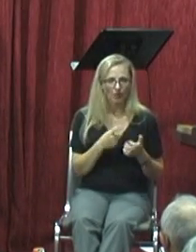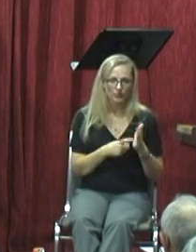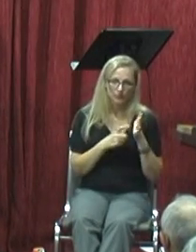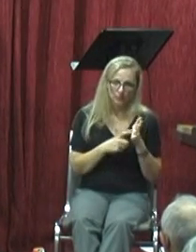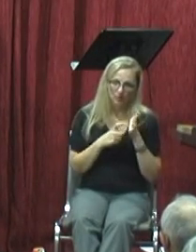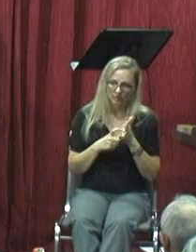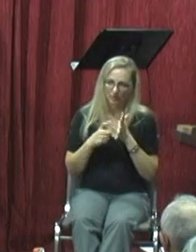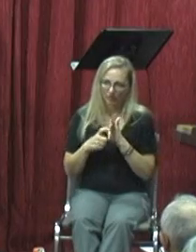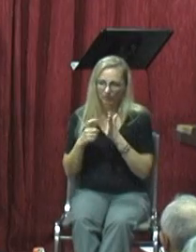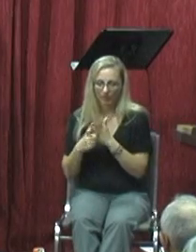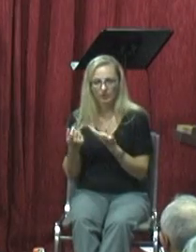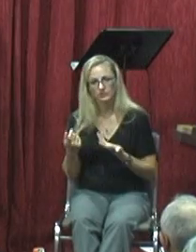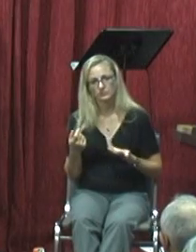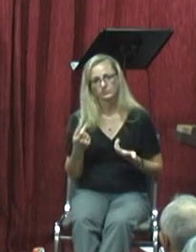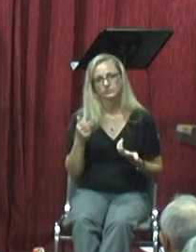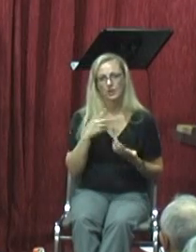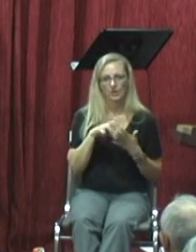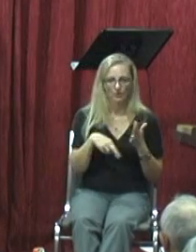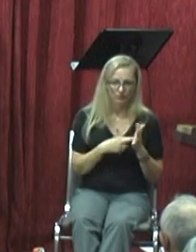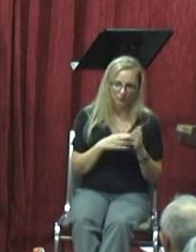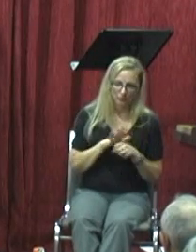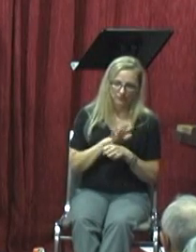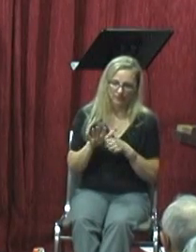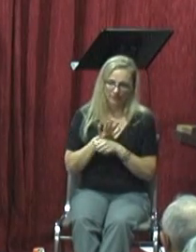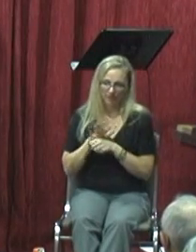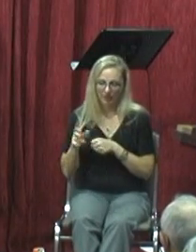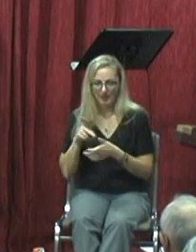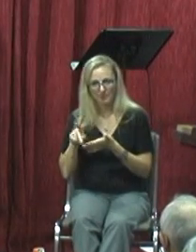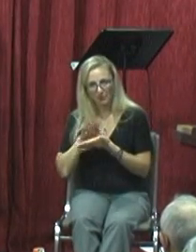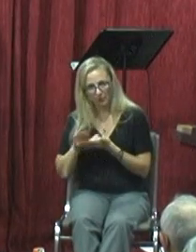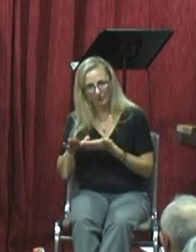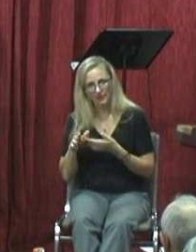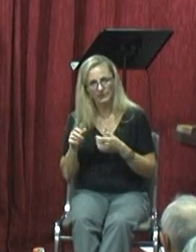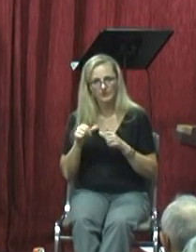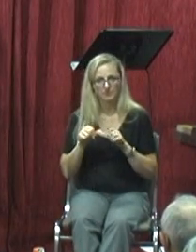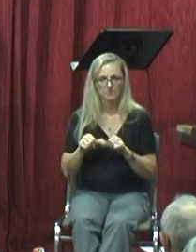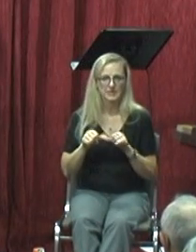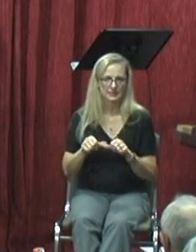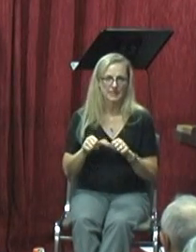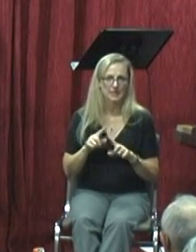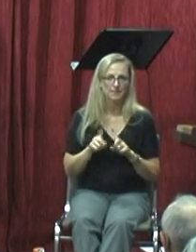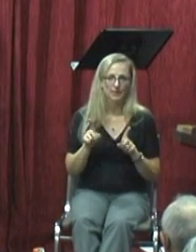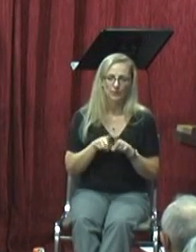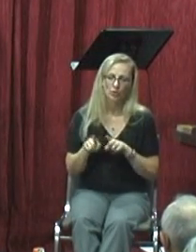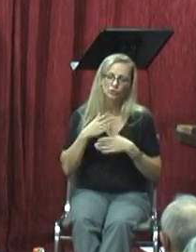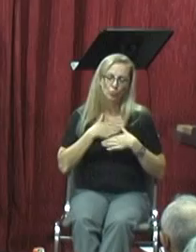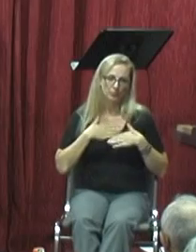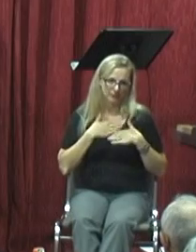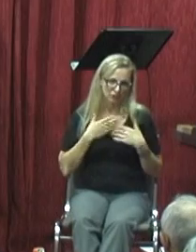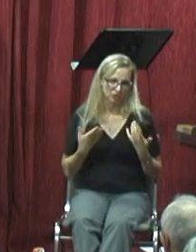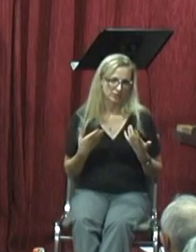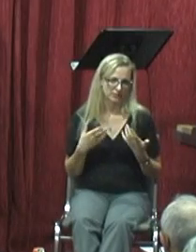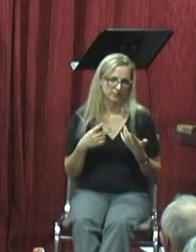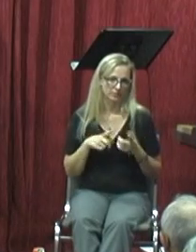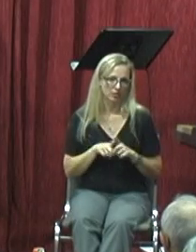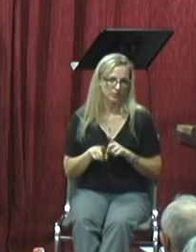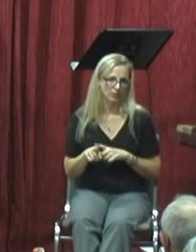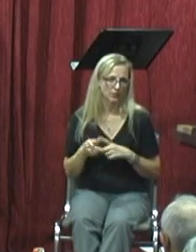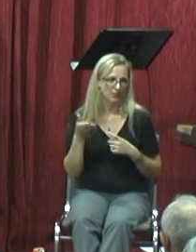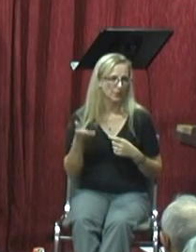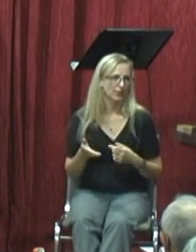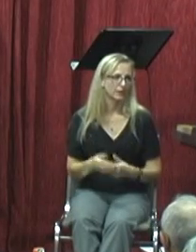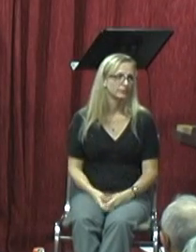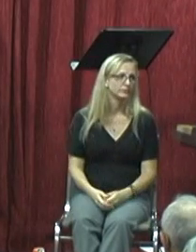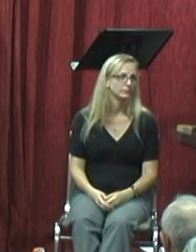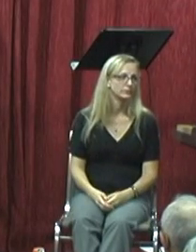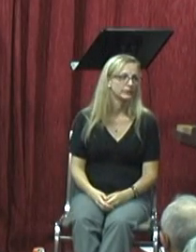requirements. All those roles to fulfill and that purity to maintain. But there were also those privileges that were in there.